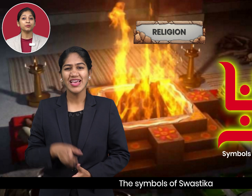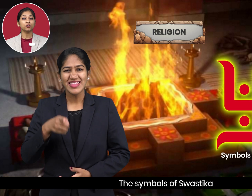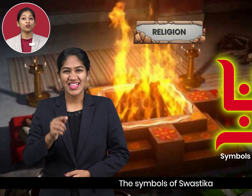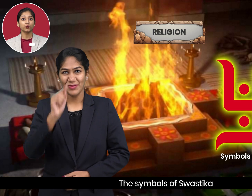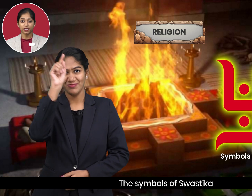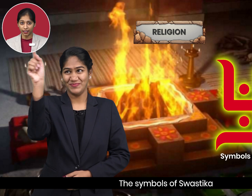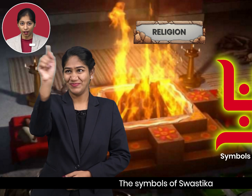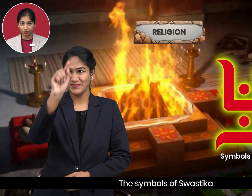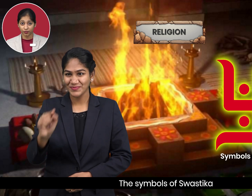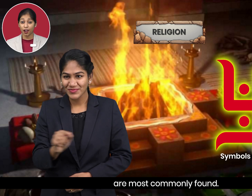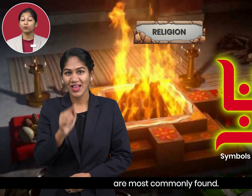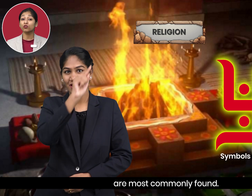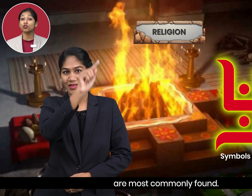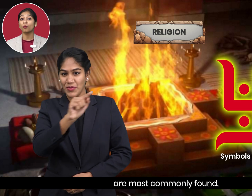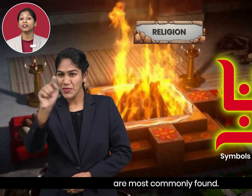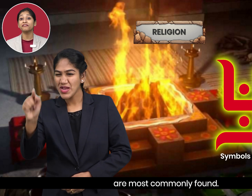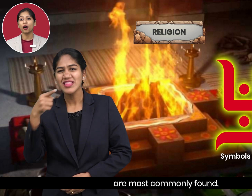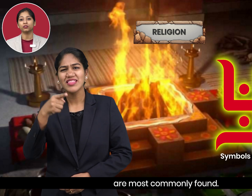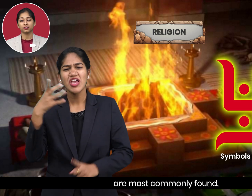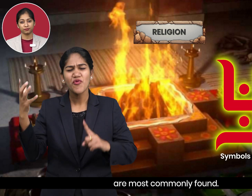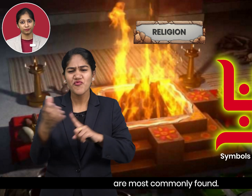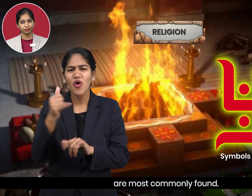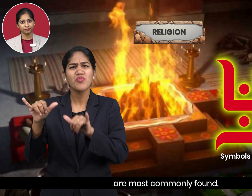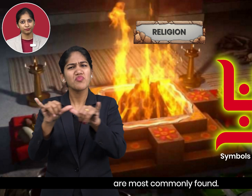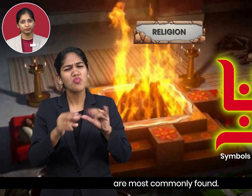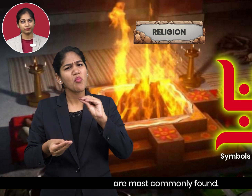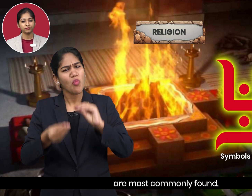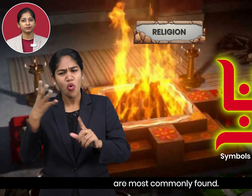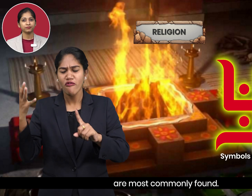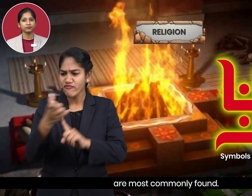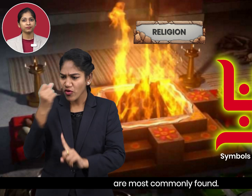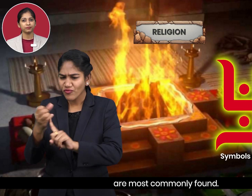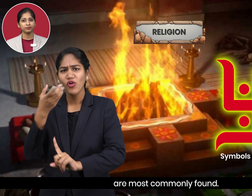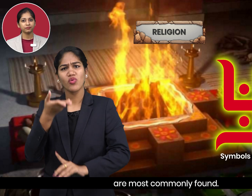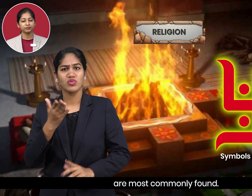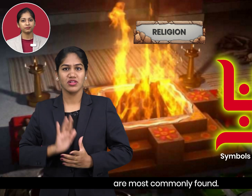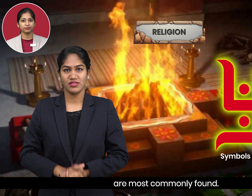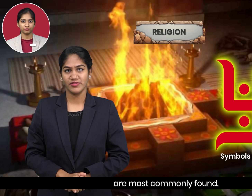The symbols of swastika are most commonly found.